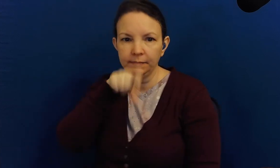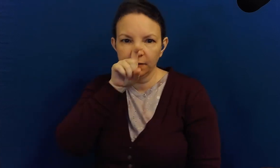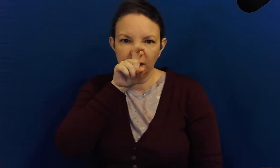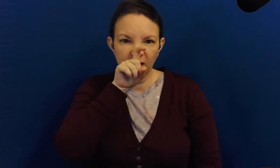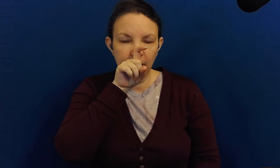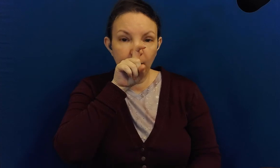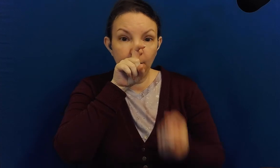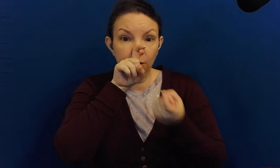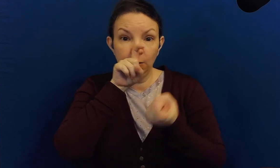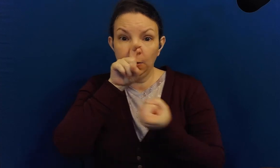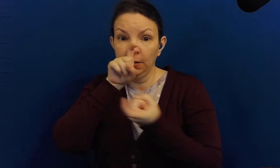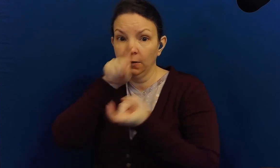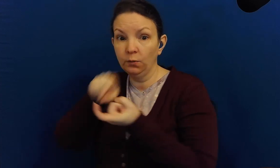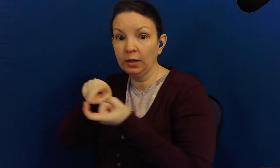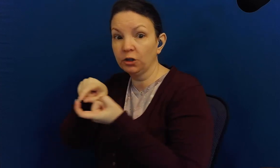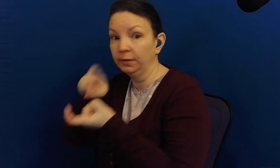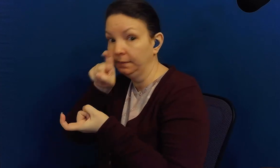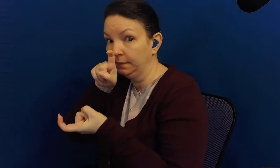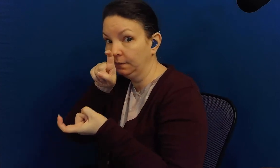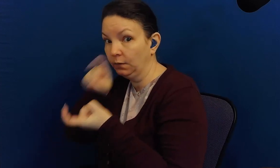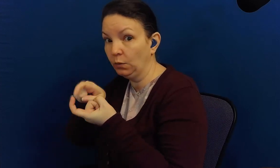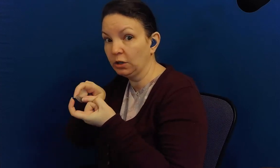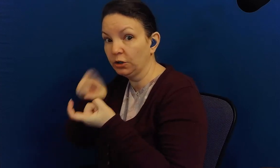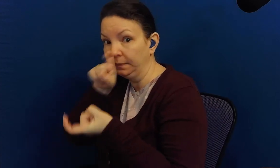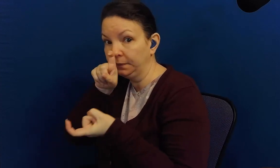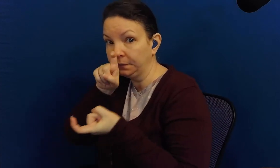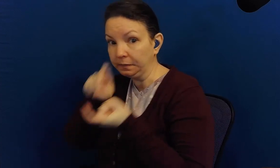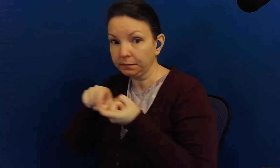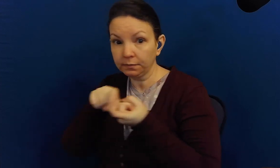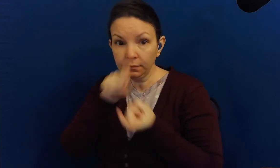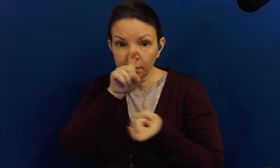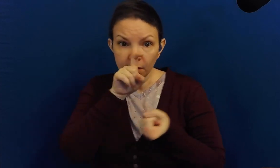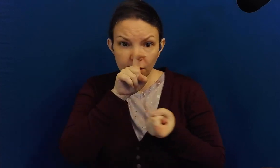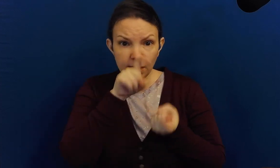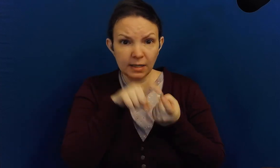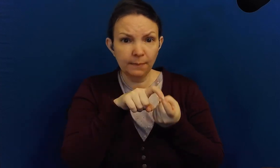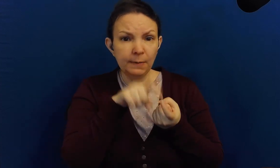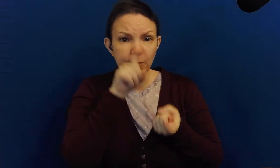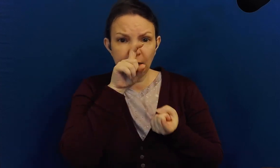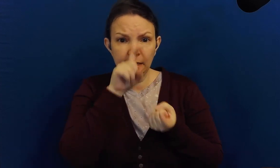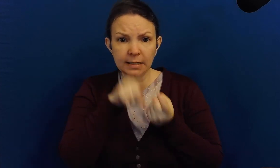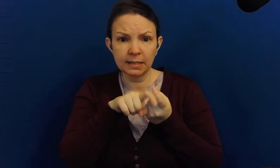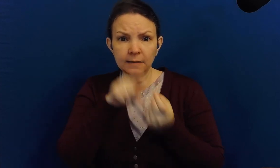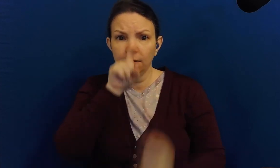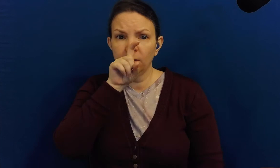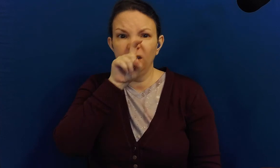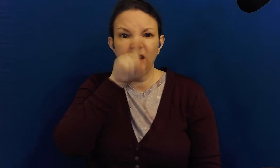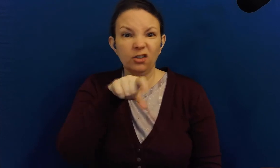Some people do rich. Rich. You see some people sign or they just do it with one